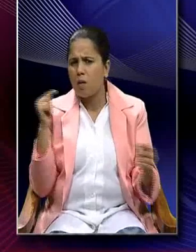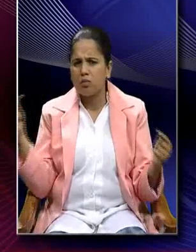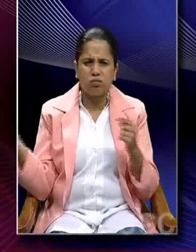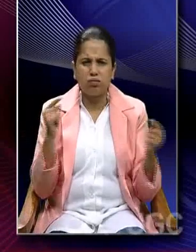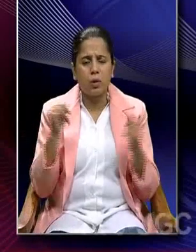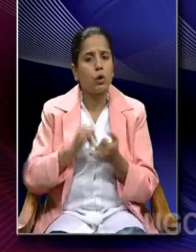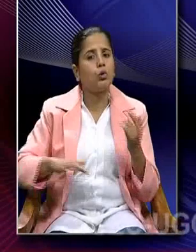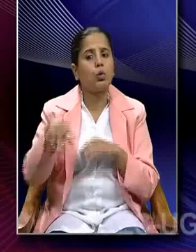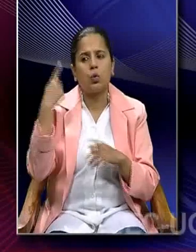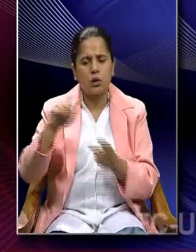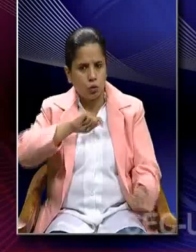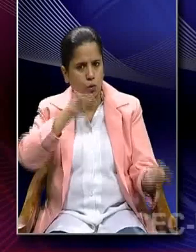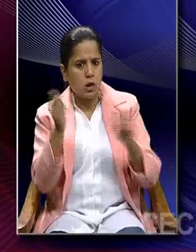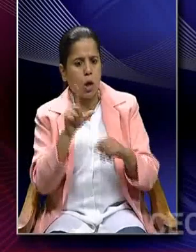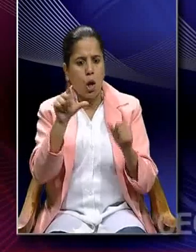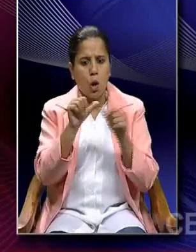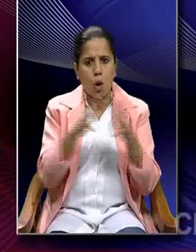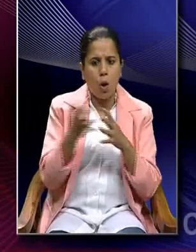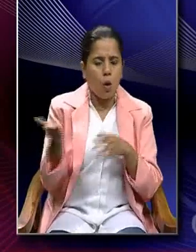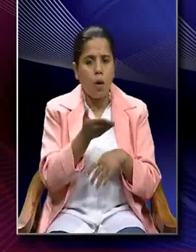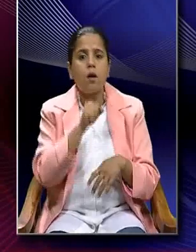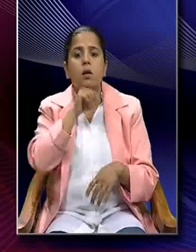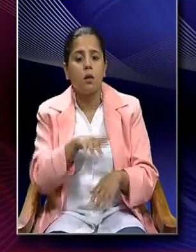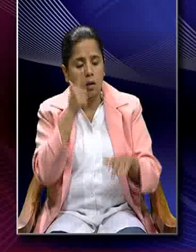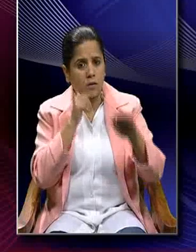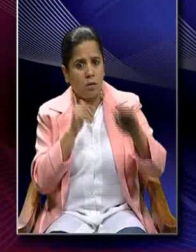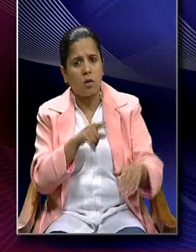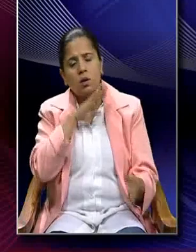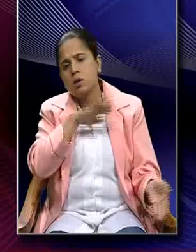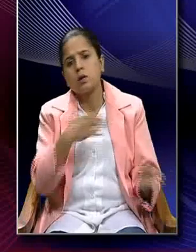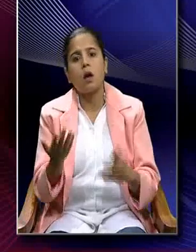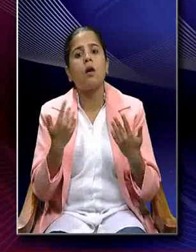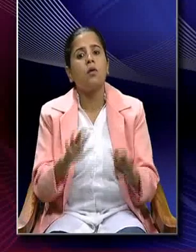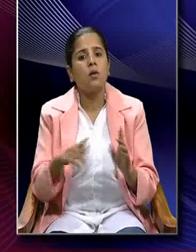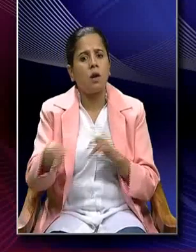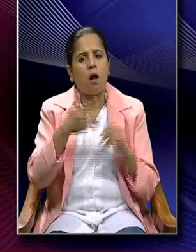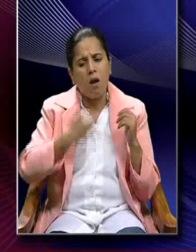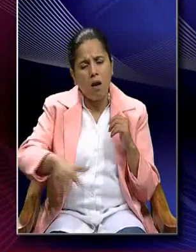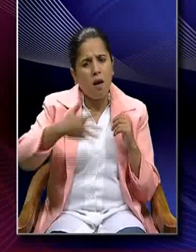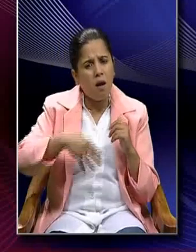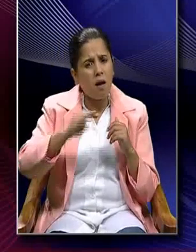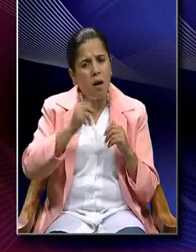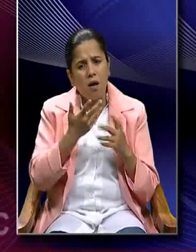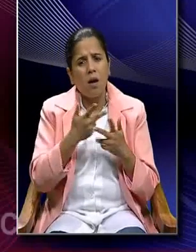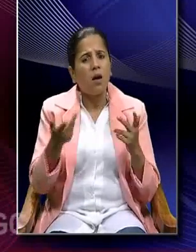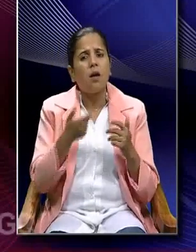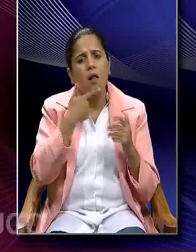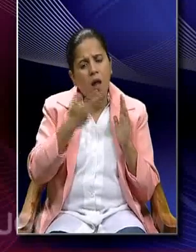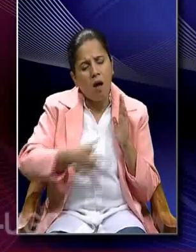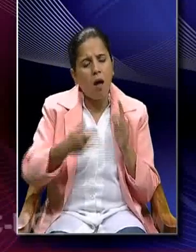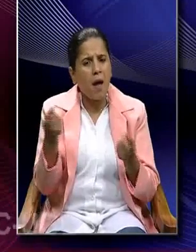social reformers and law when a young girl died of bleeding after such an